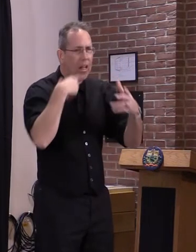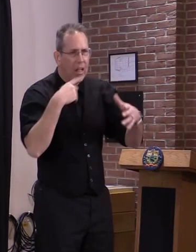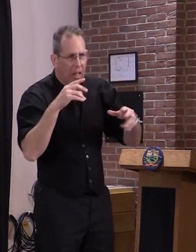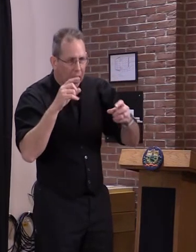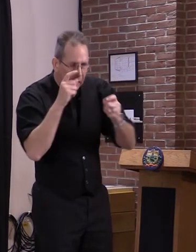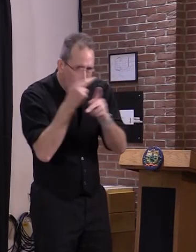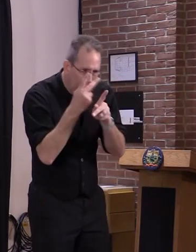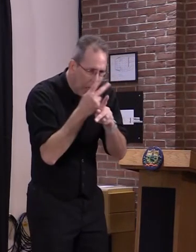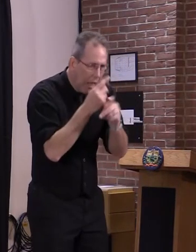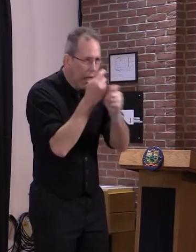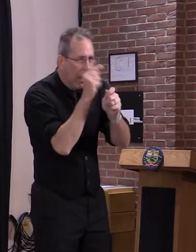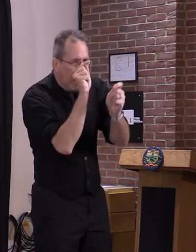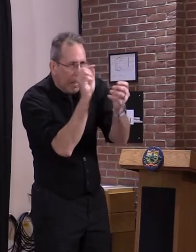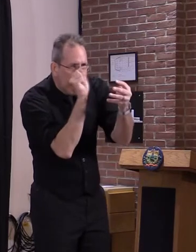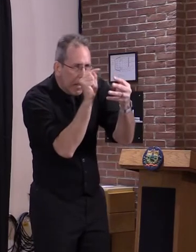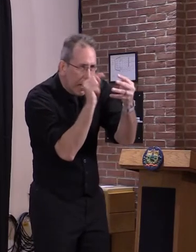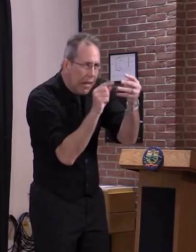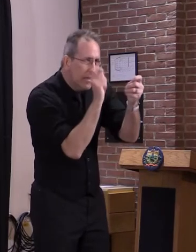had